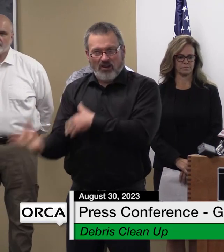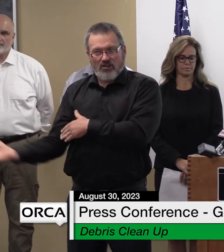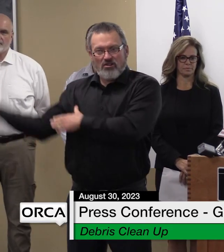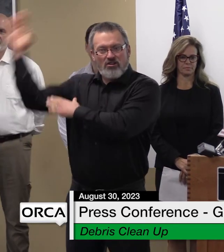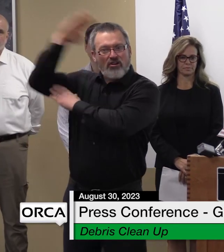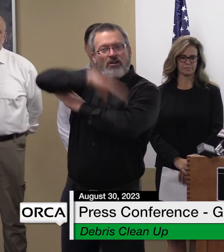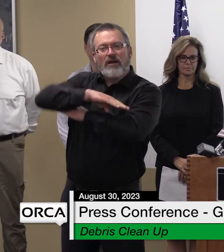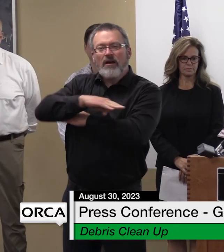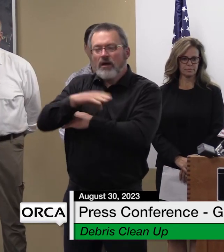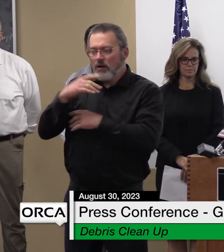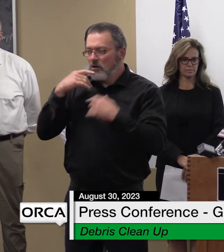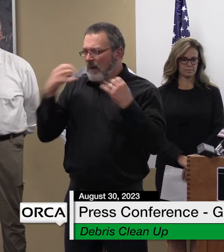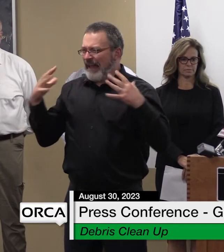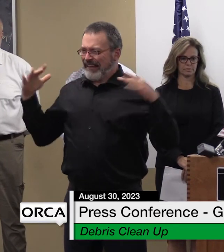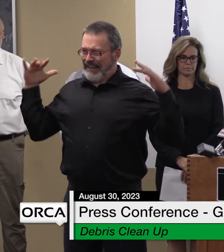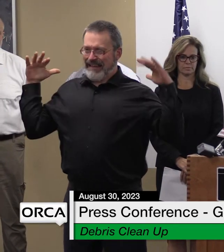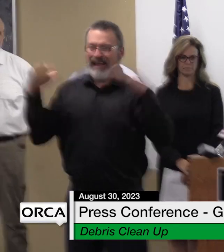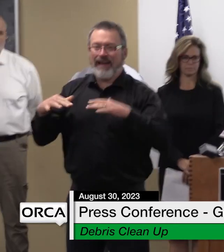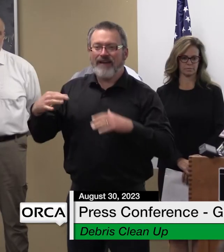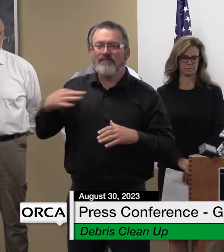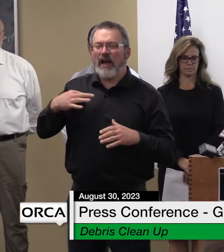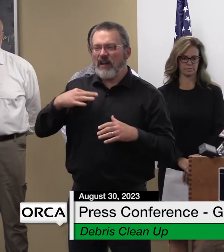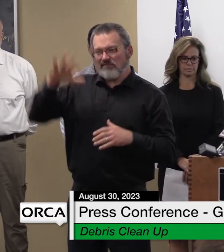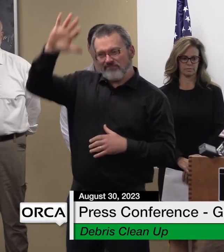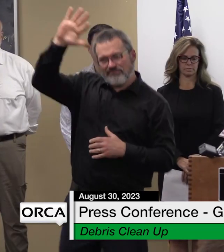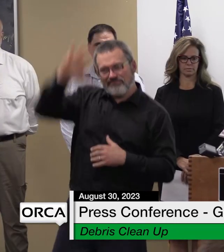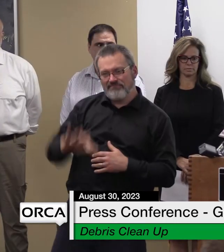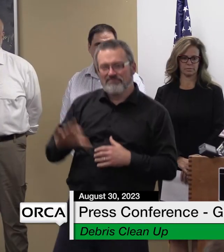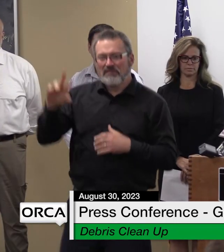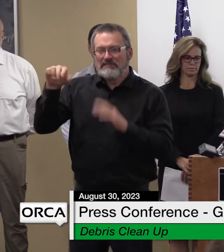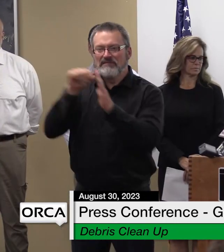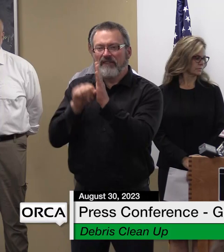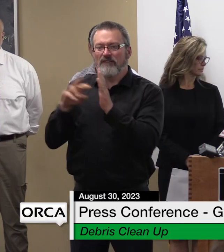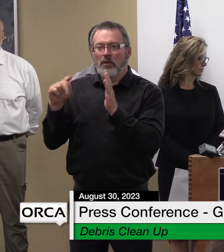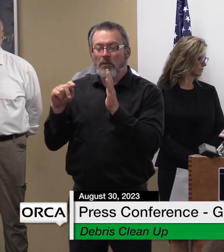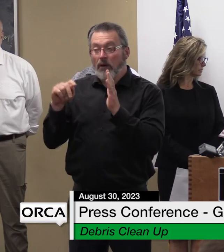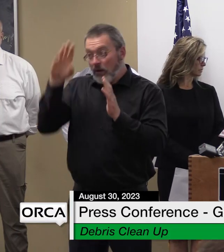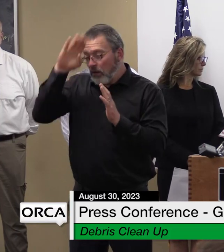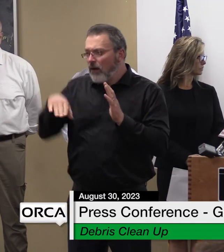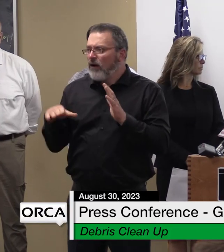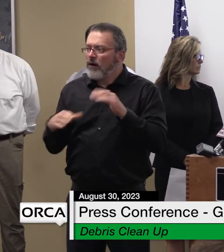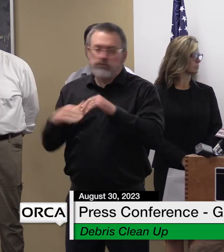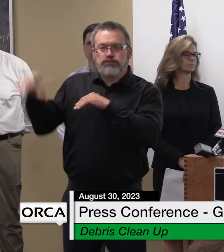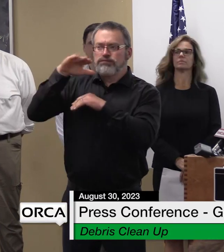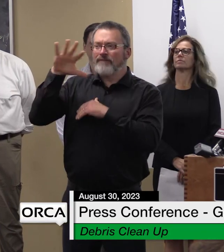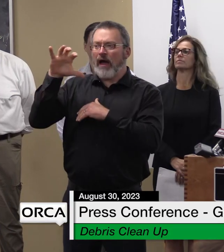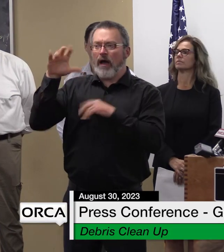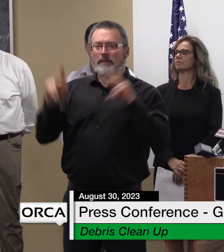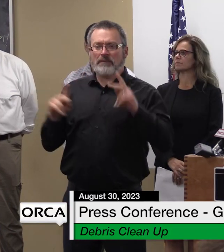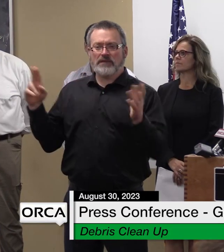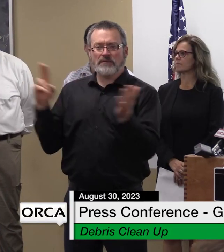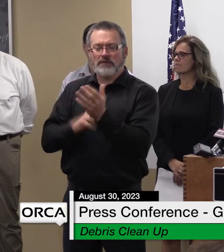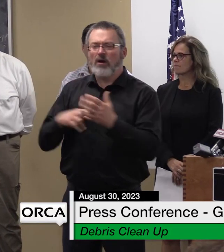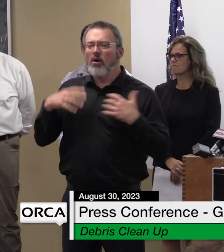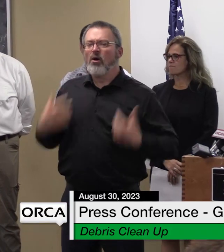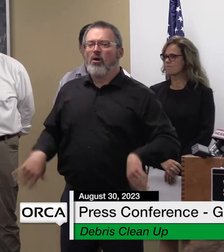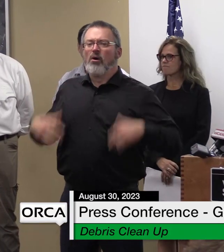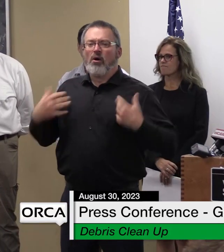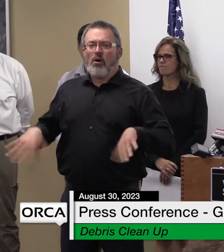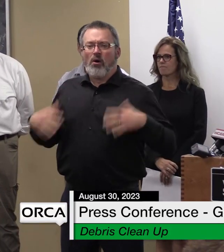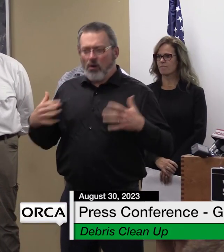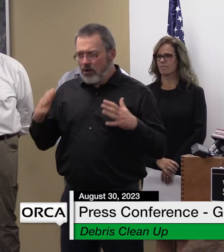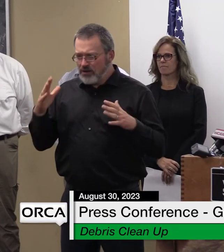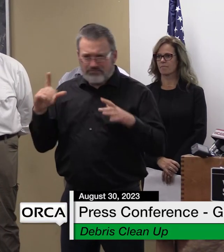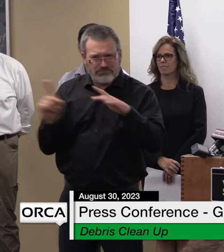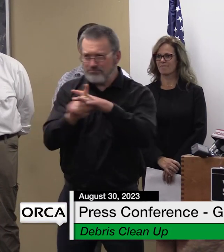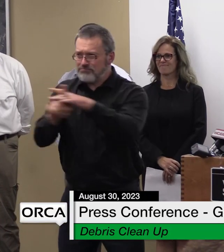volunteers helping out across the state. Over 500 signed up, and there were hundreds more that joined on their own.